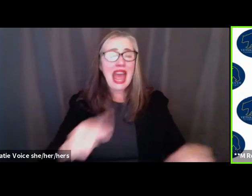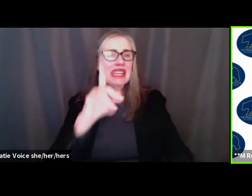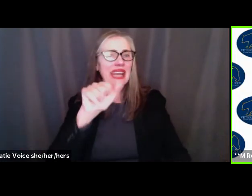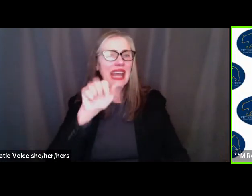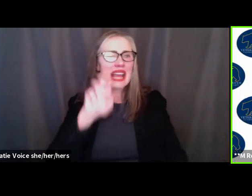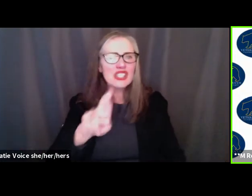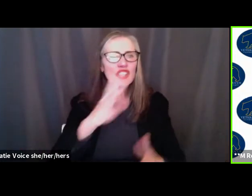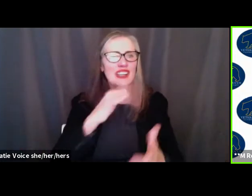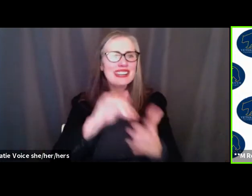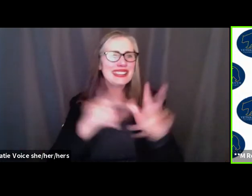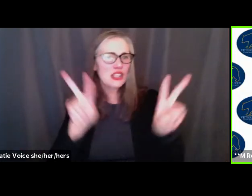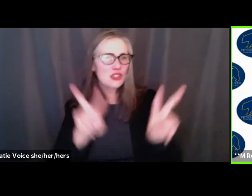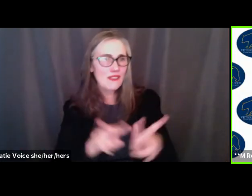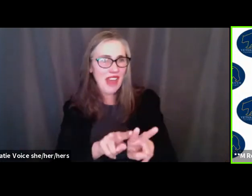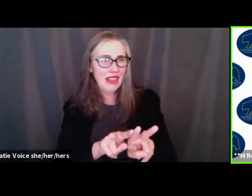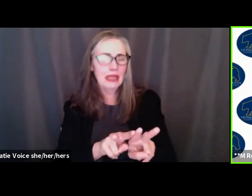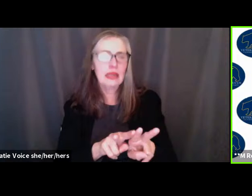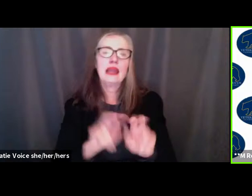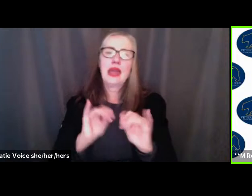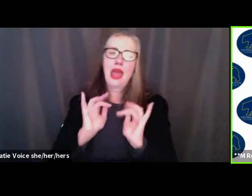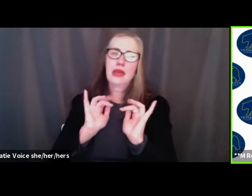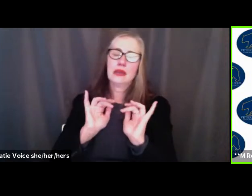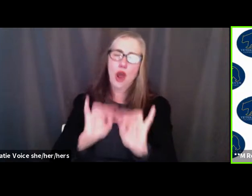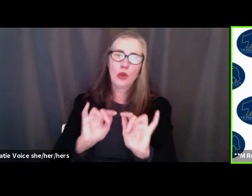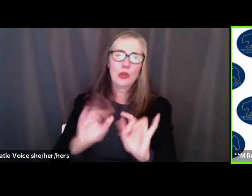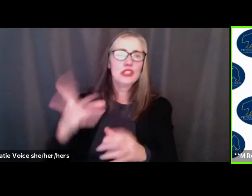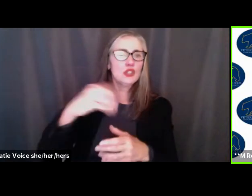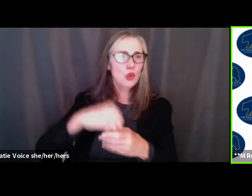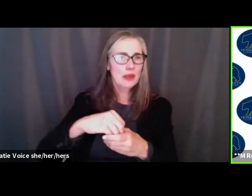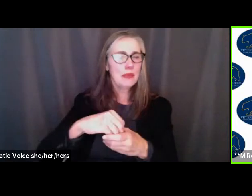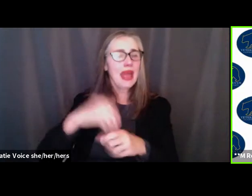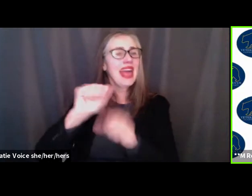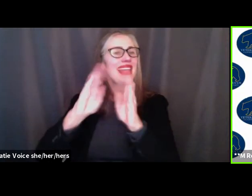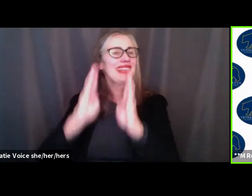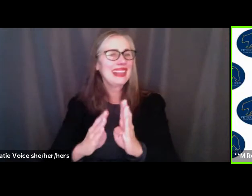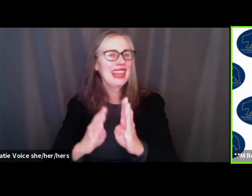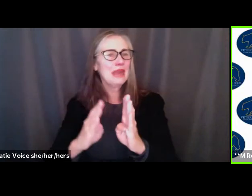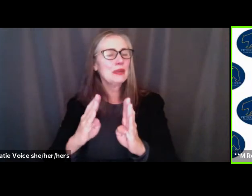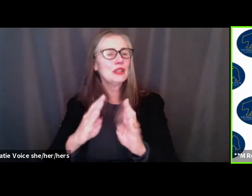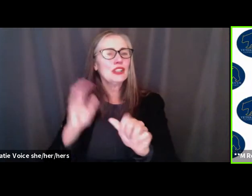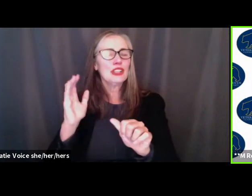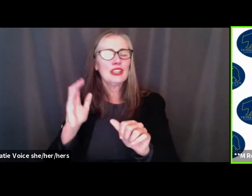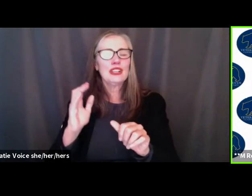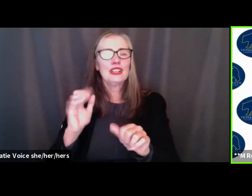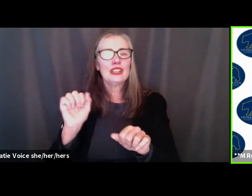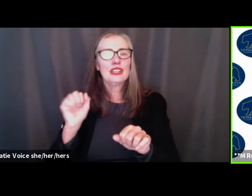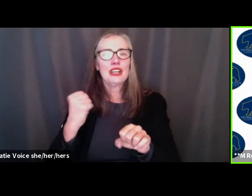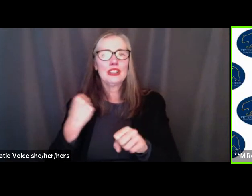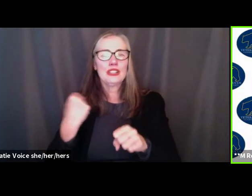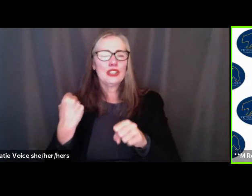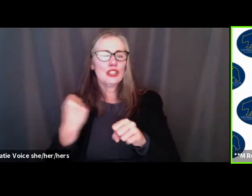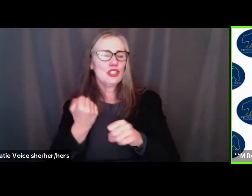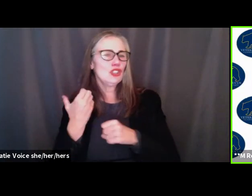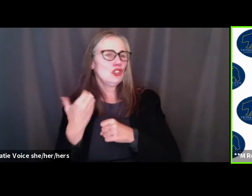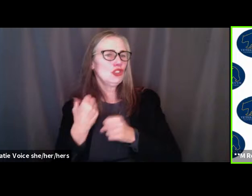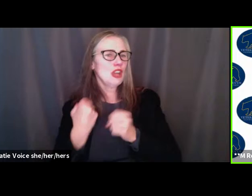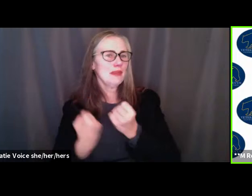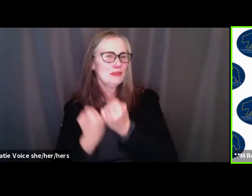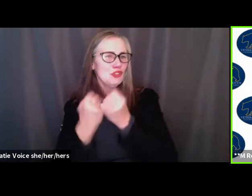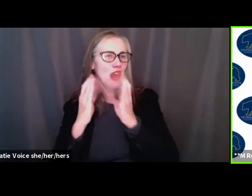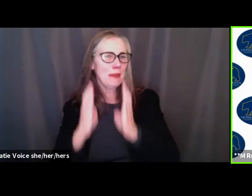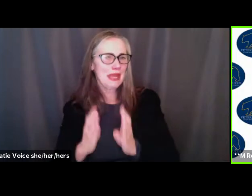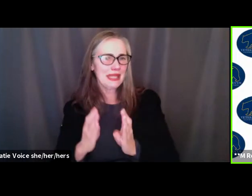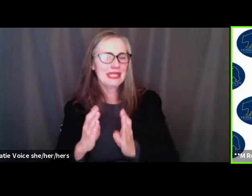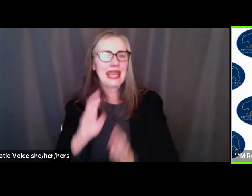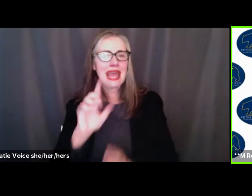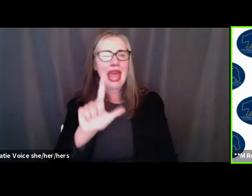Central Valley. And as always, we were joined by some of our labor champions in the legislature. In the LGBTQ caucus, they focused